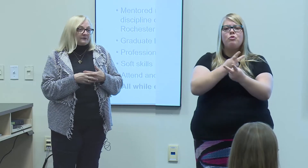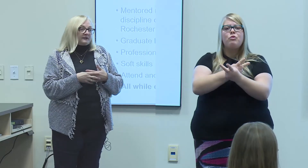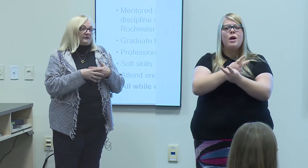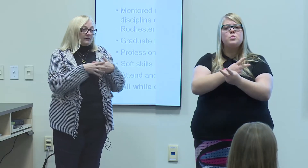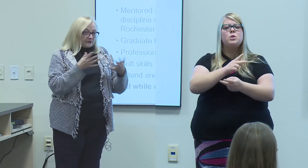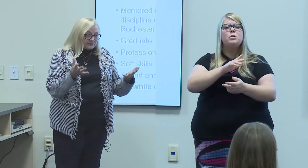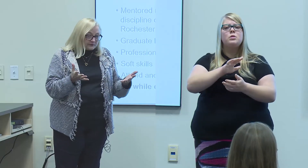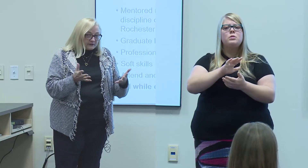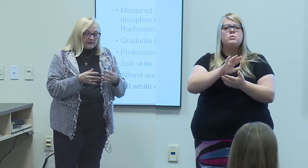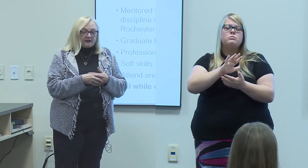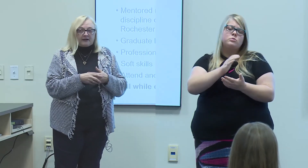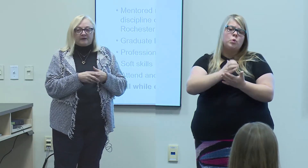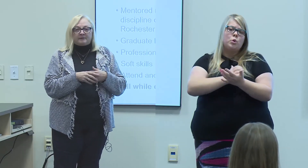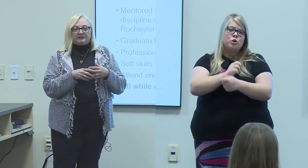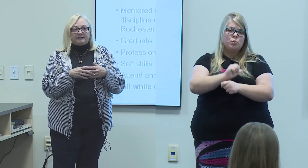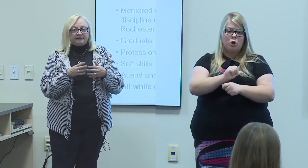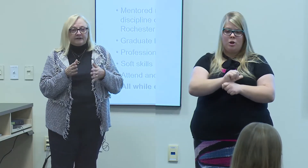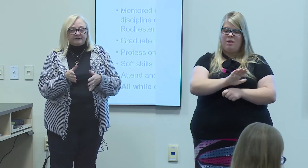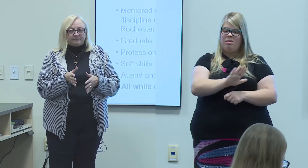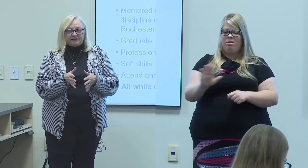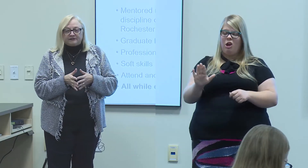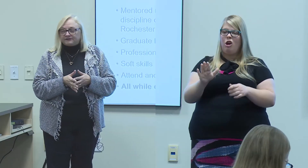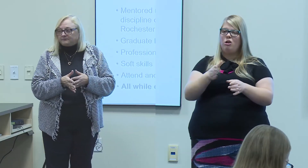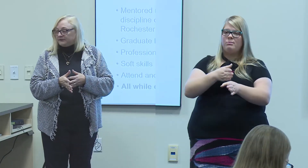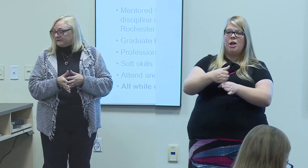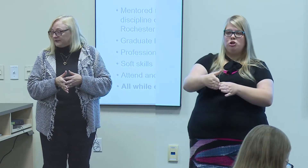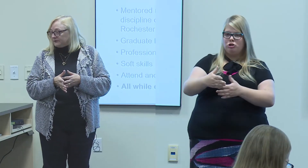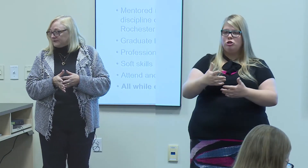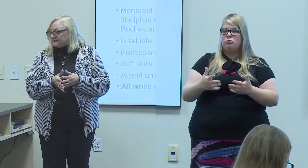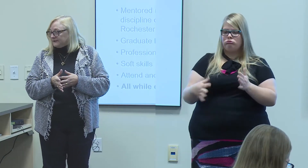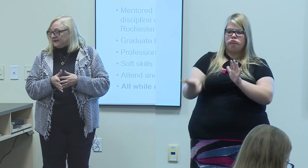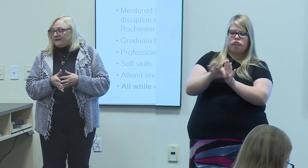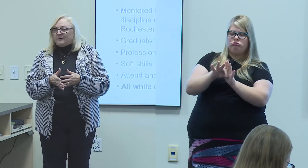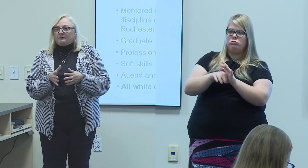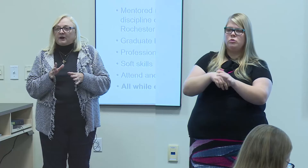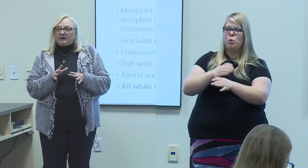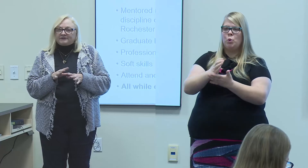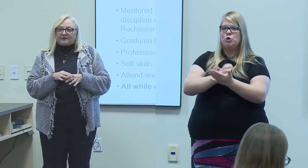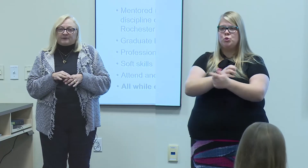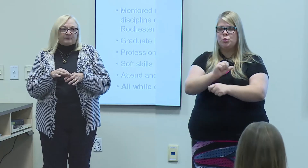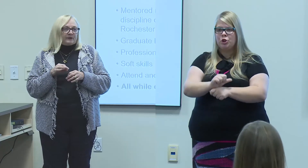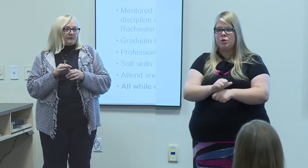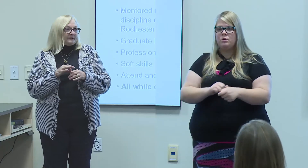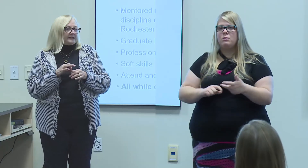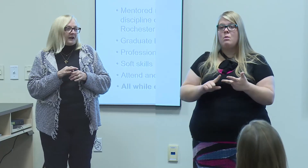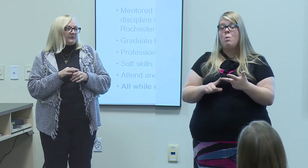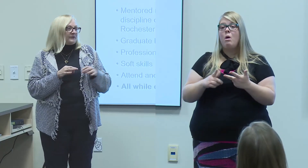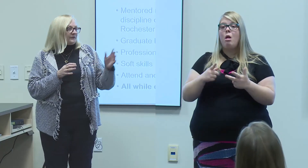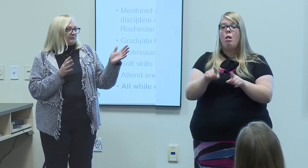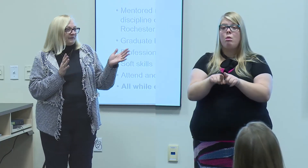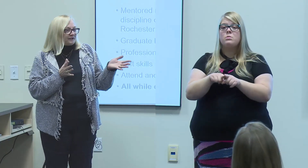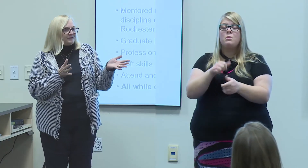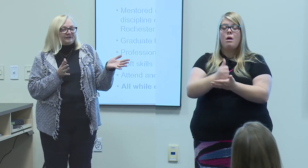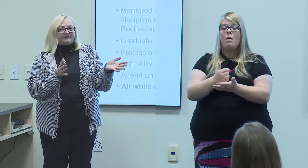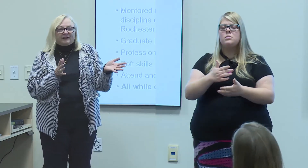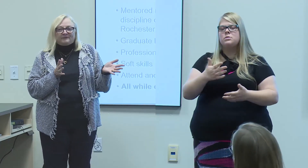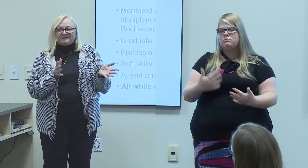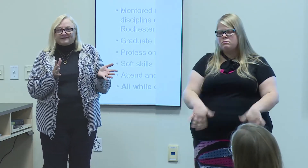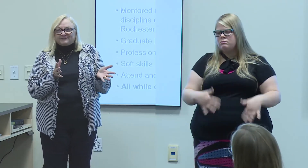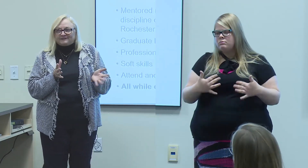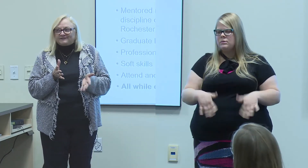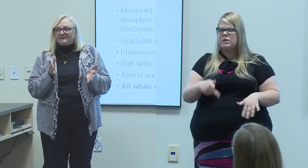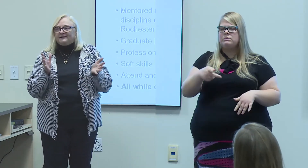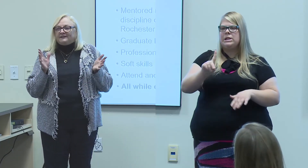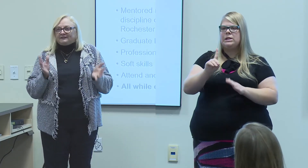take graduate level coursework in their major discipline of interest, but also what really helps is the professional